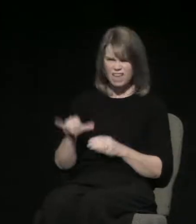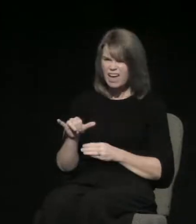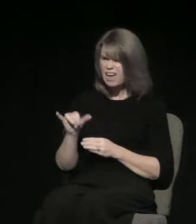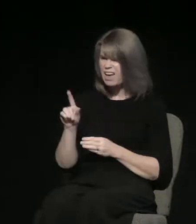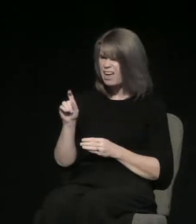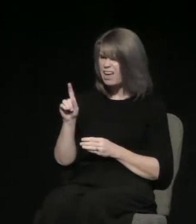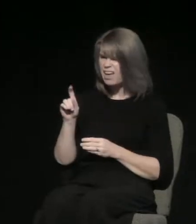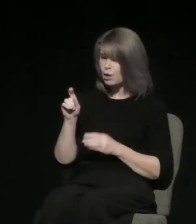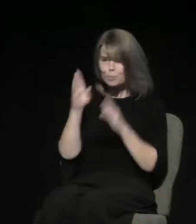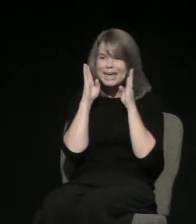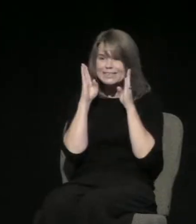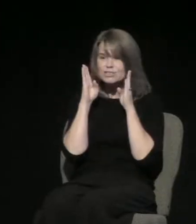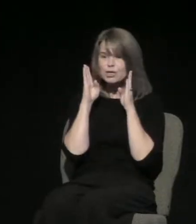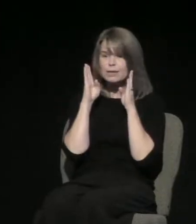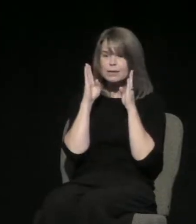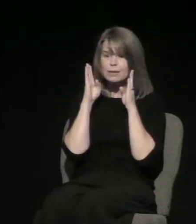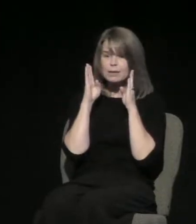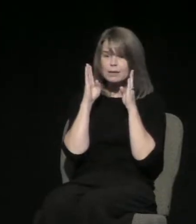Paying Attention